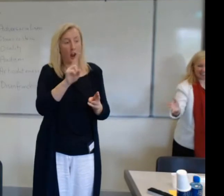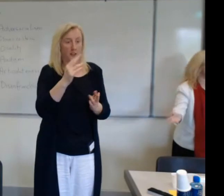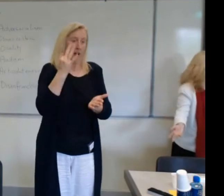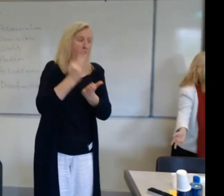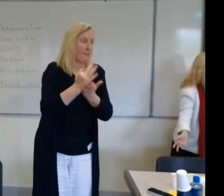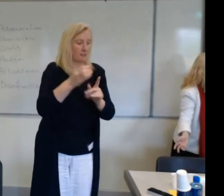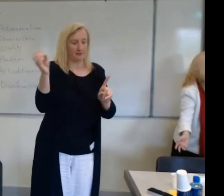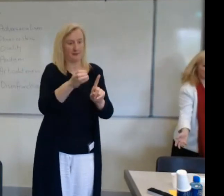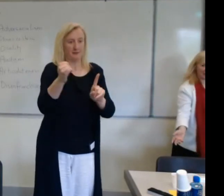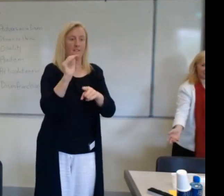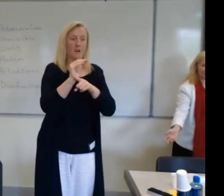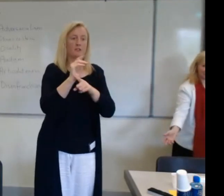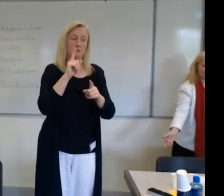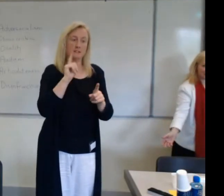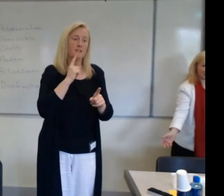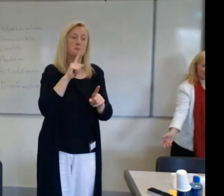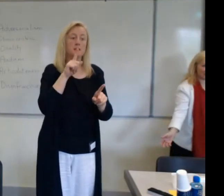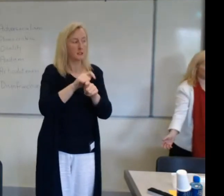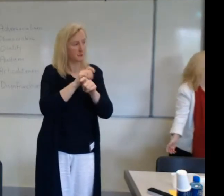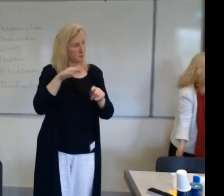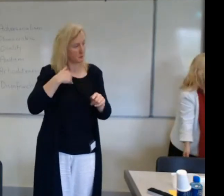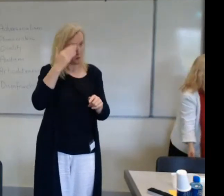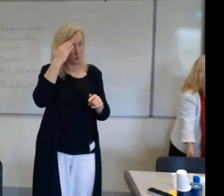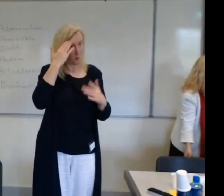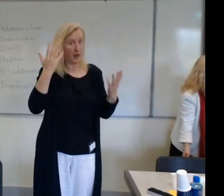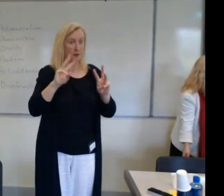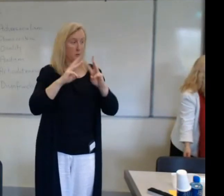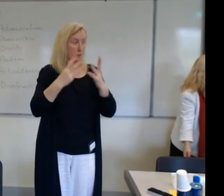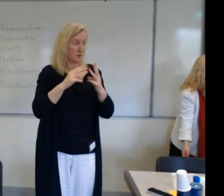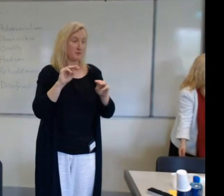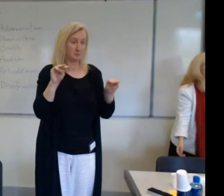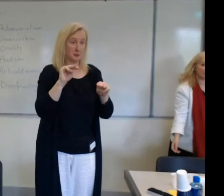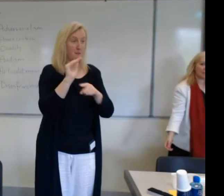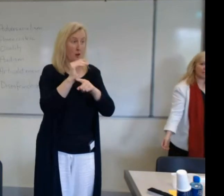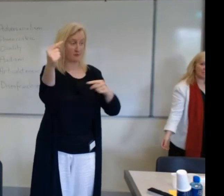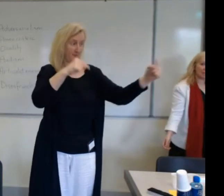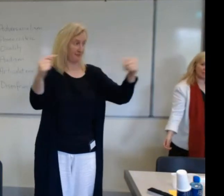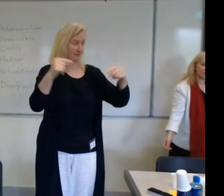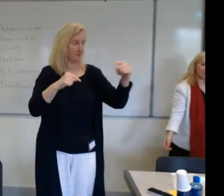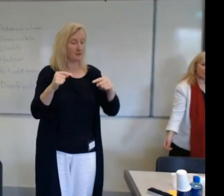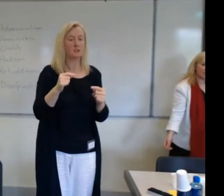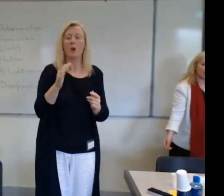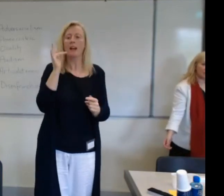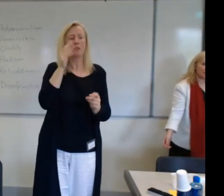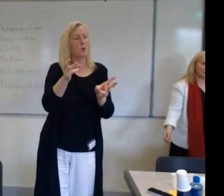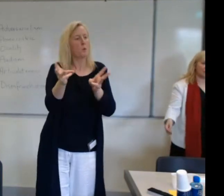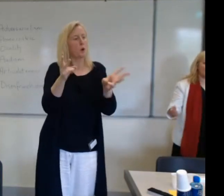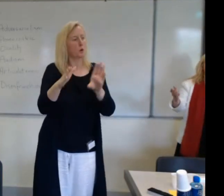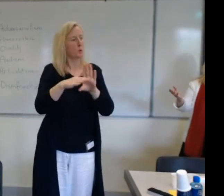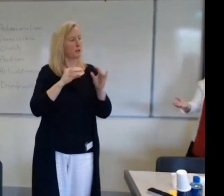it's just something for us to be mindful of in an increasingly globalised society. Then what about working with interpreters? Our interpreters